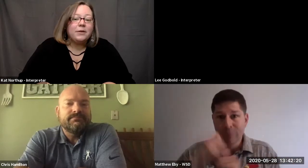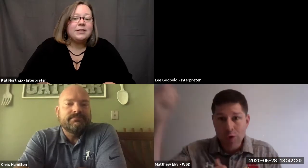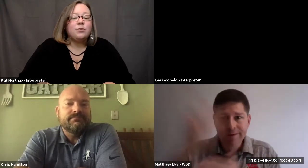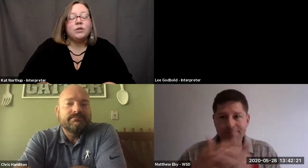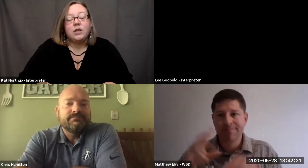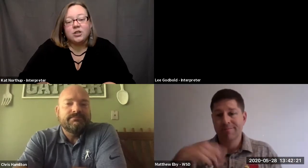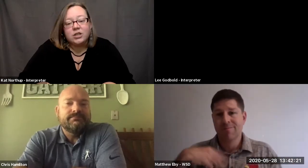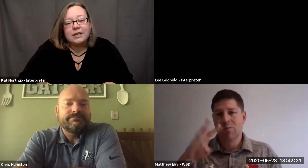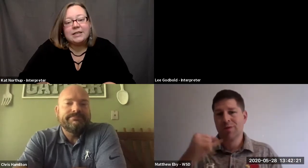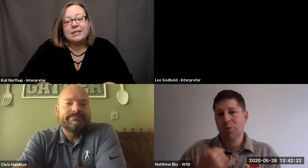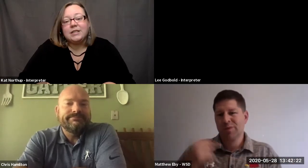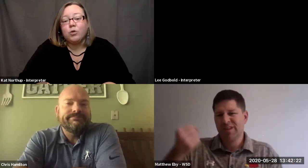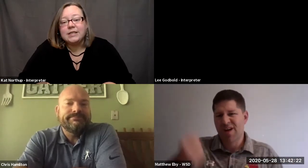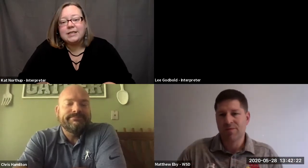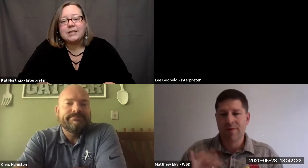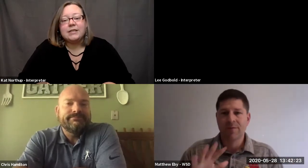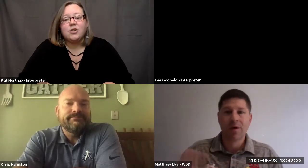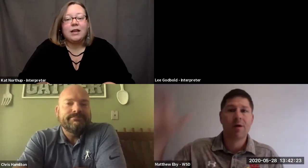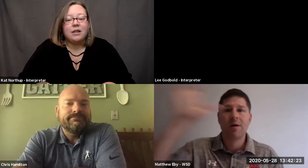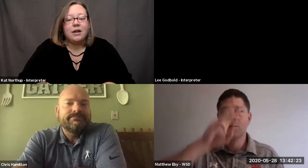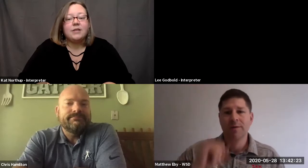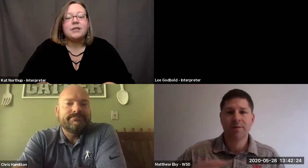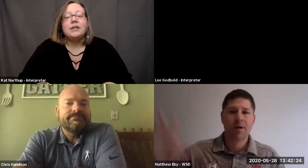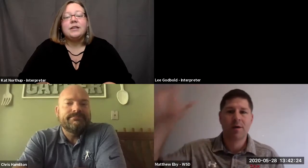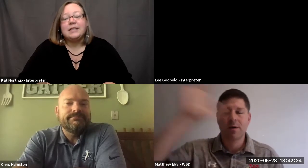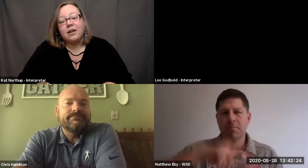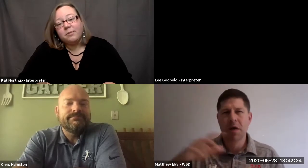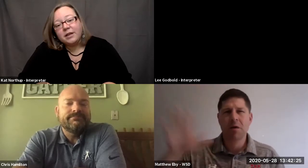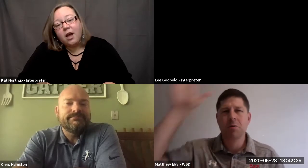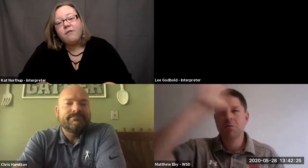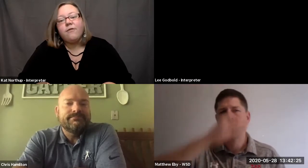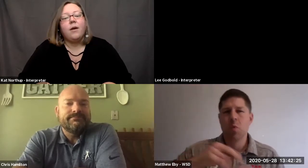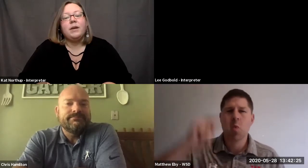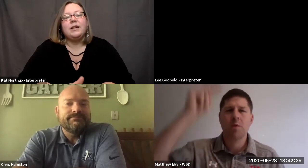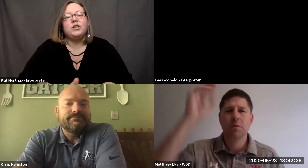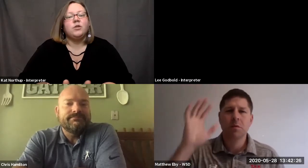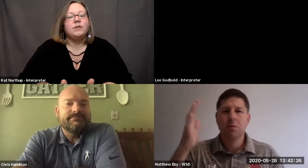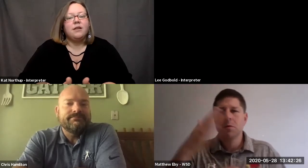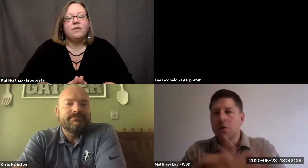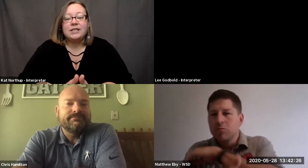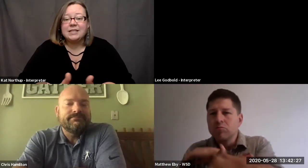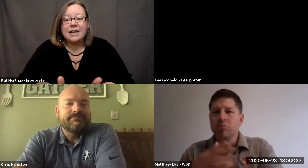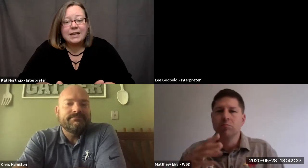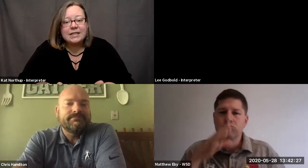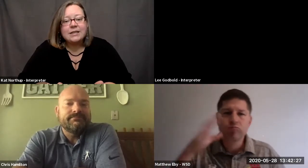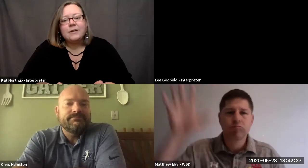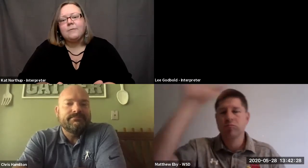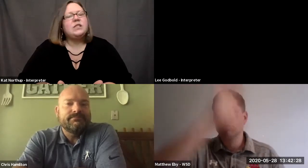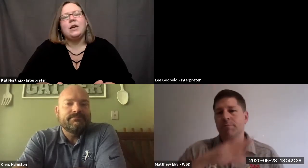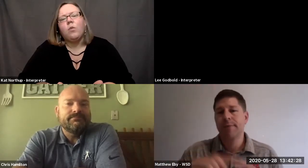happens, reduction in sports seasons or athletics, is that going to be enough? I mean, in terms of the